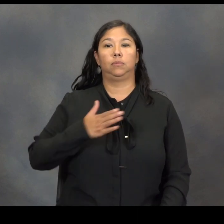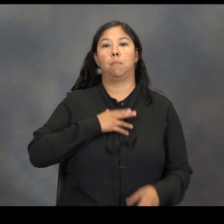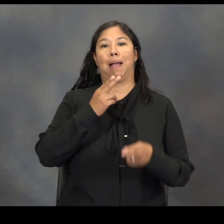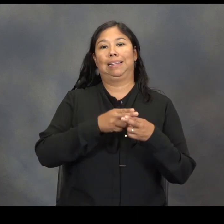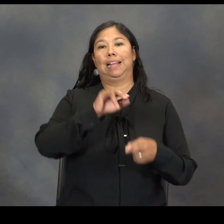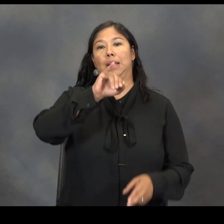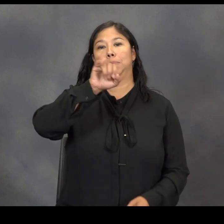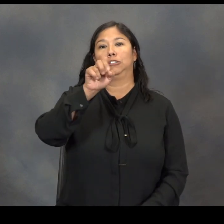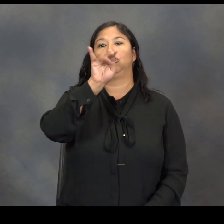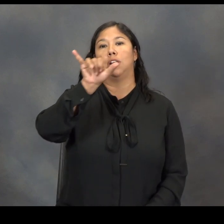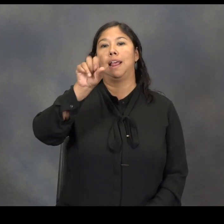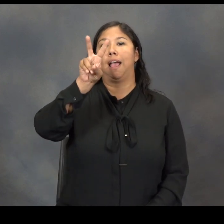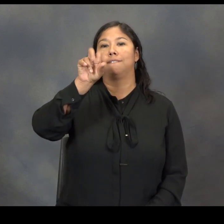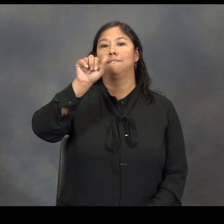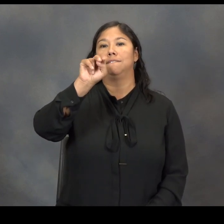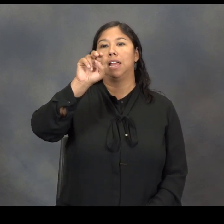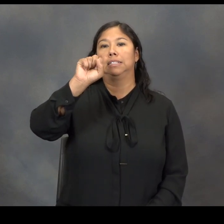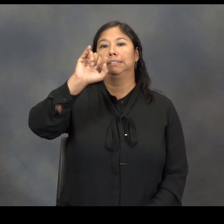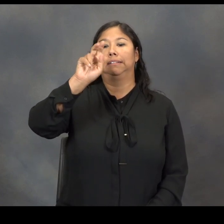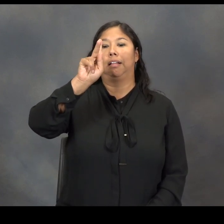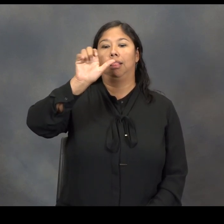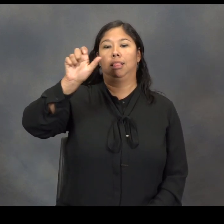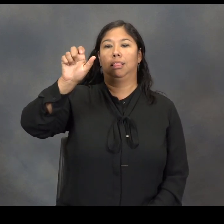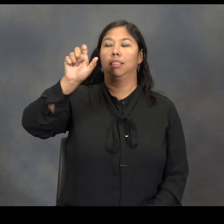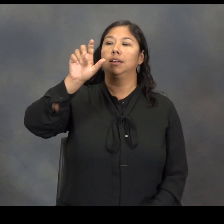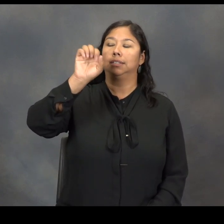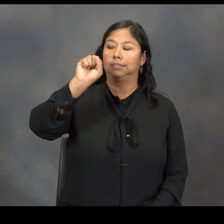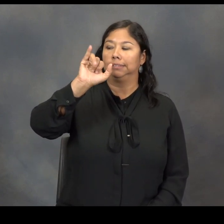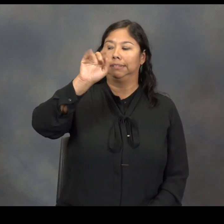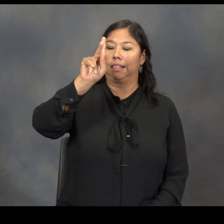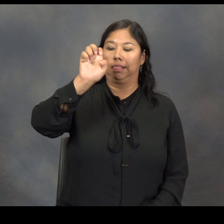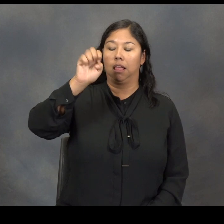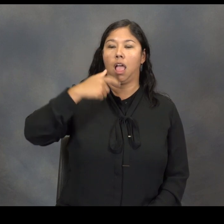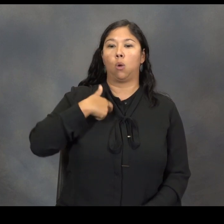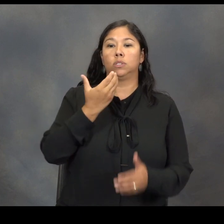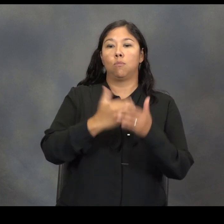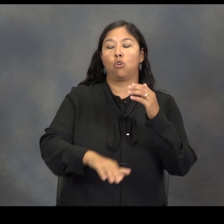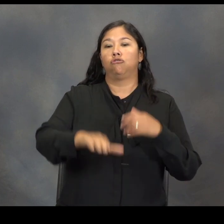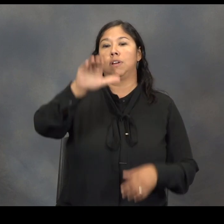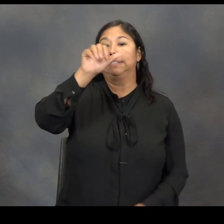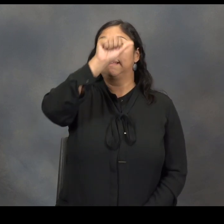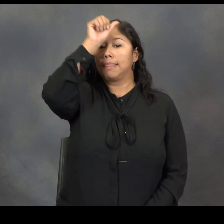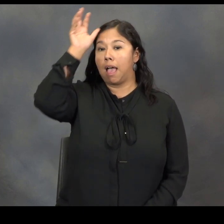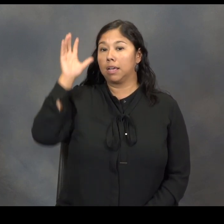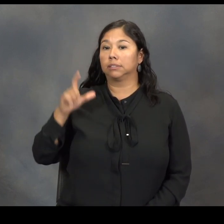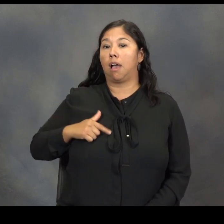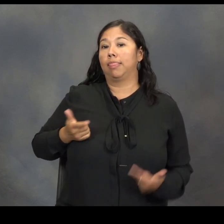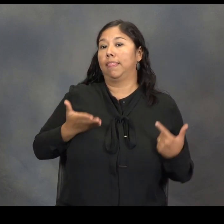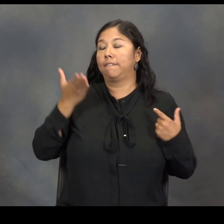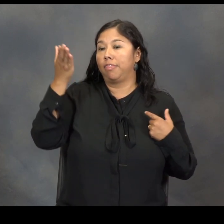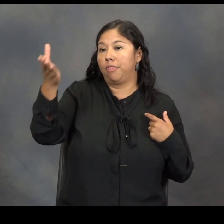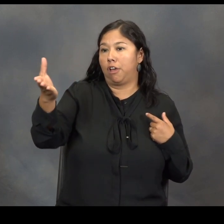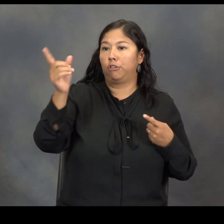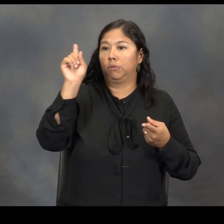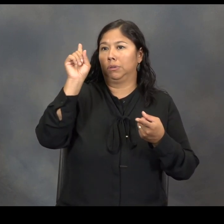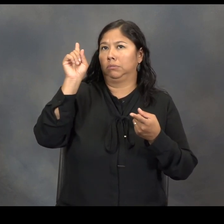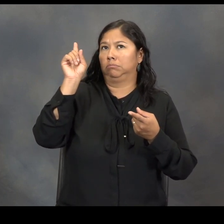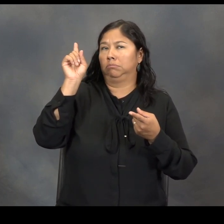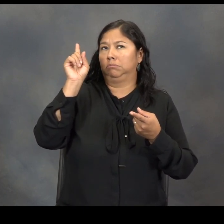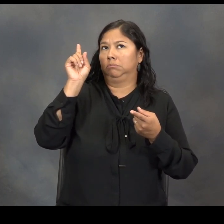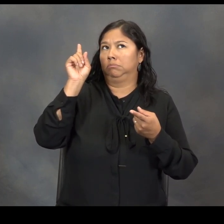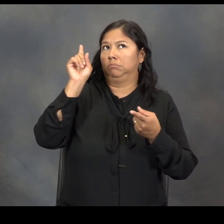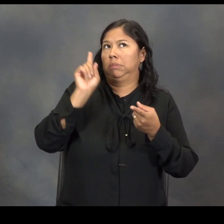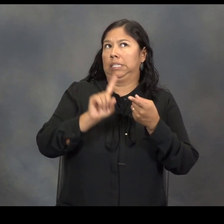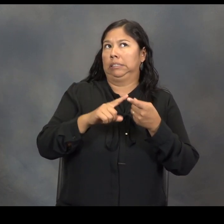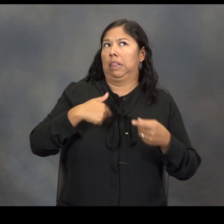My name's Jenny Van Sickle. I was born and raised in Alaska. Was there until I was probably 18 or 19,